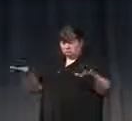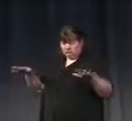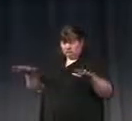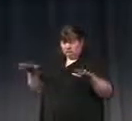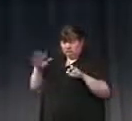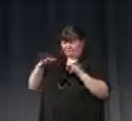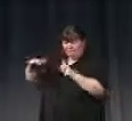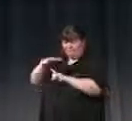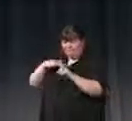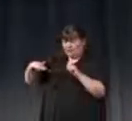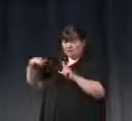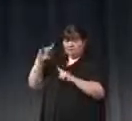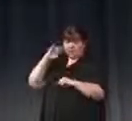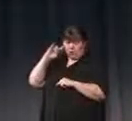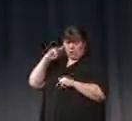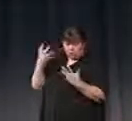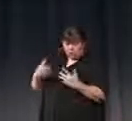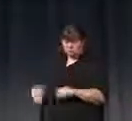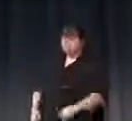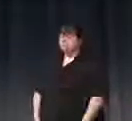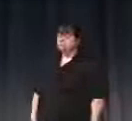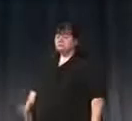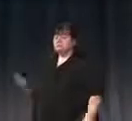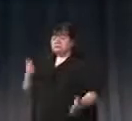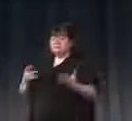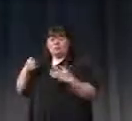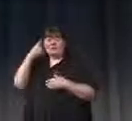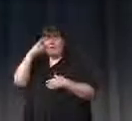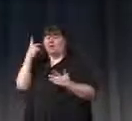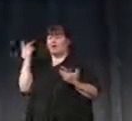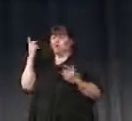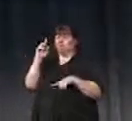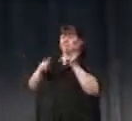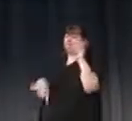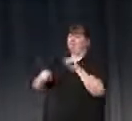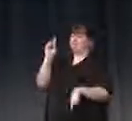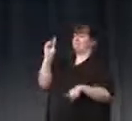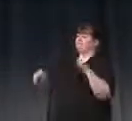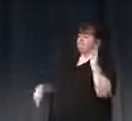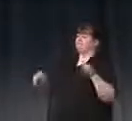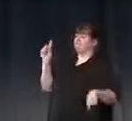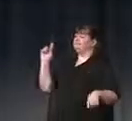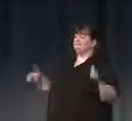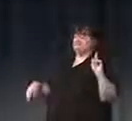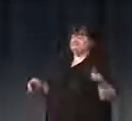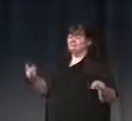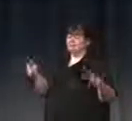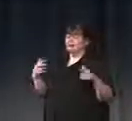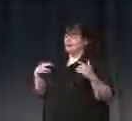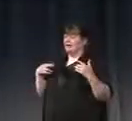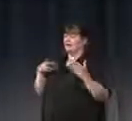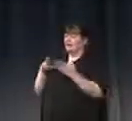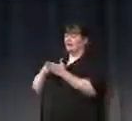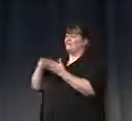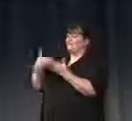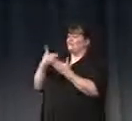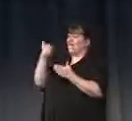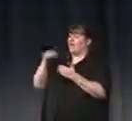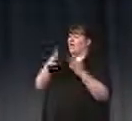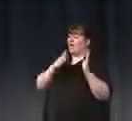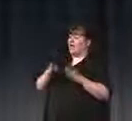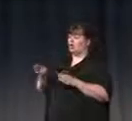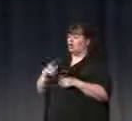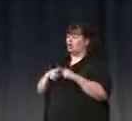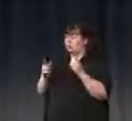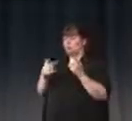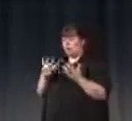impulse responses, right? Now, you might imagine that these could just be wildly varied. I mean, it could be any possible pattern of reflections that you could get in a space. So we